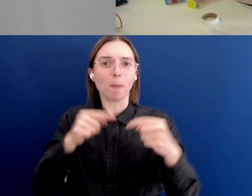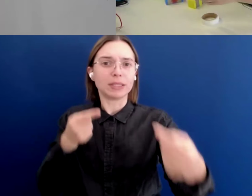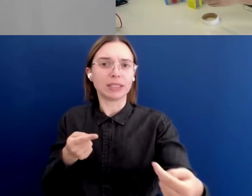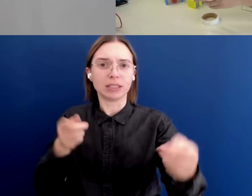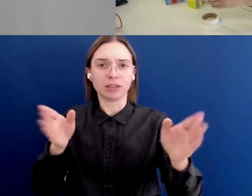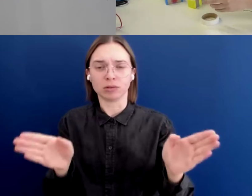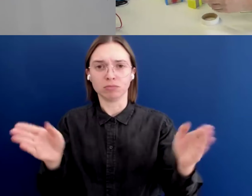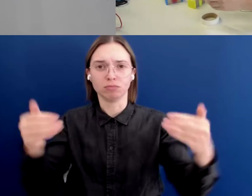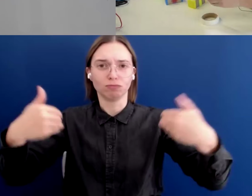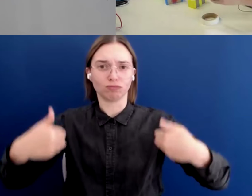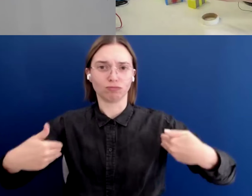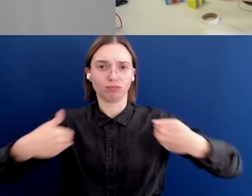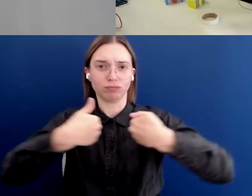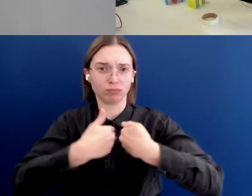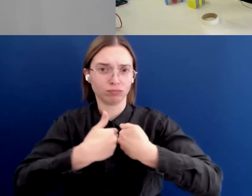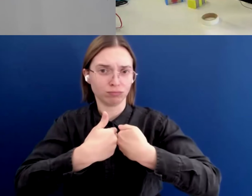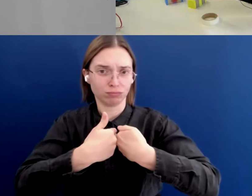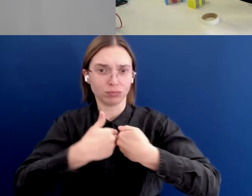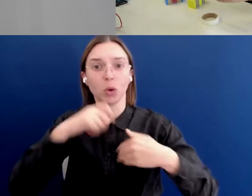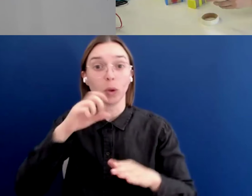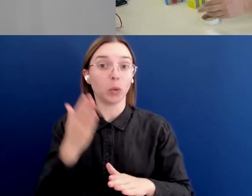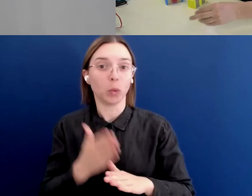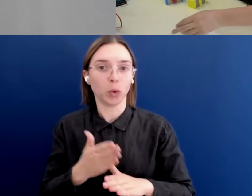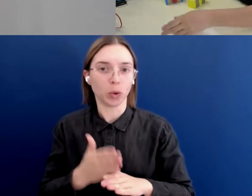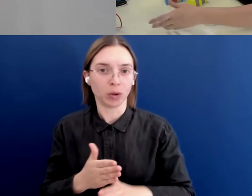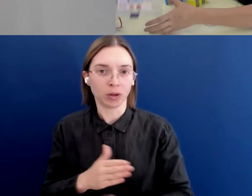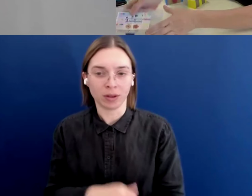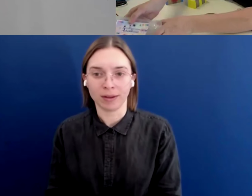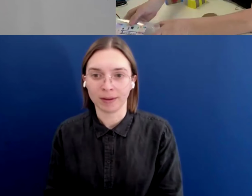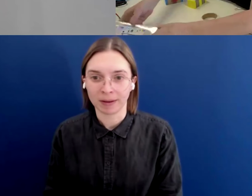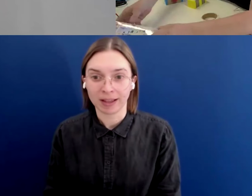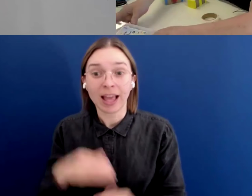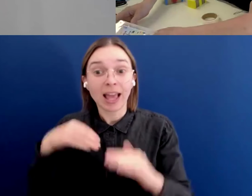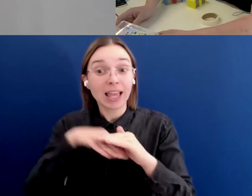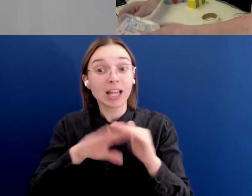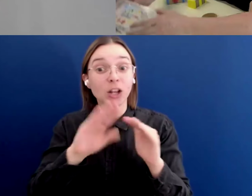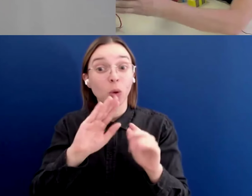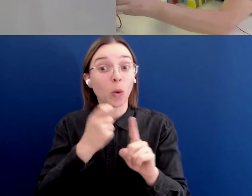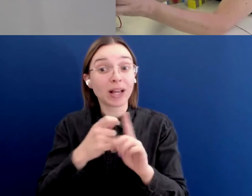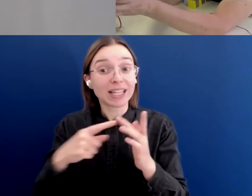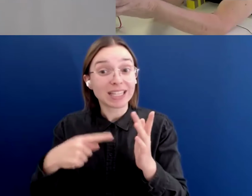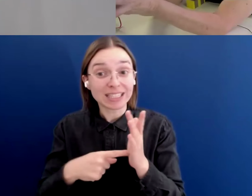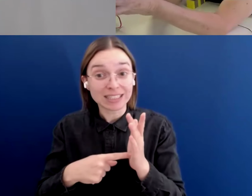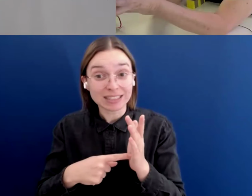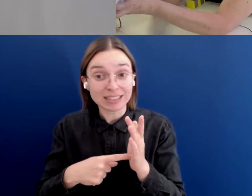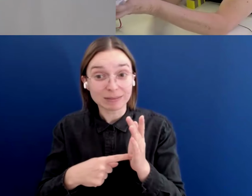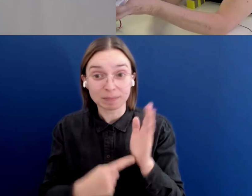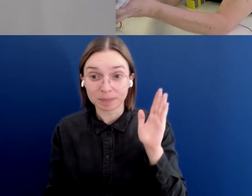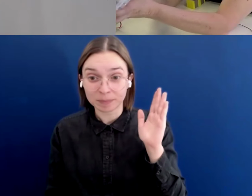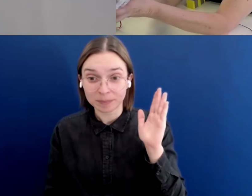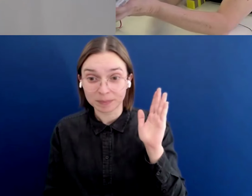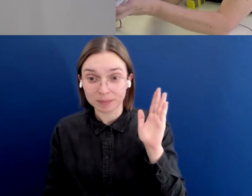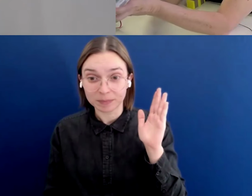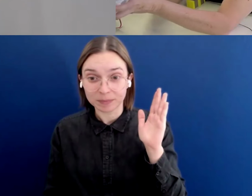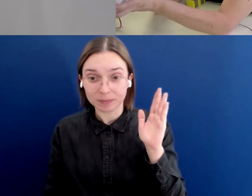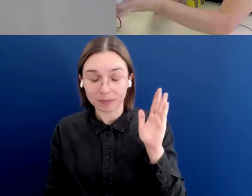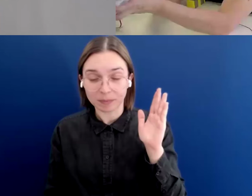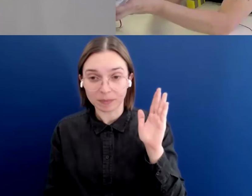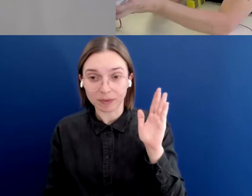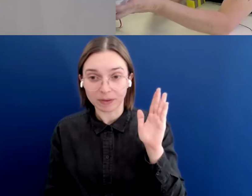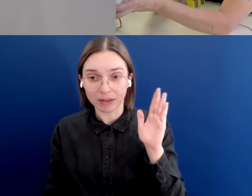we'll make some of each of these later, but in your kit, you'll actually see that there's lots of